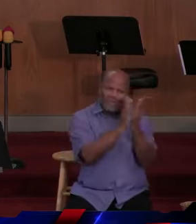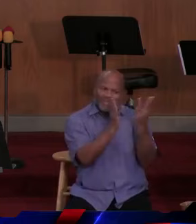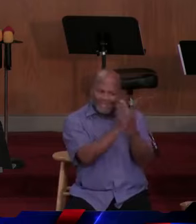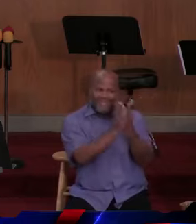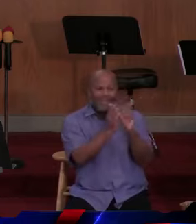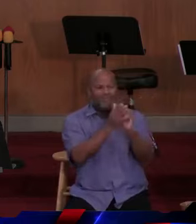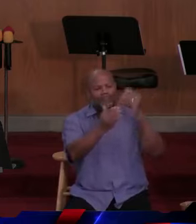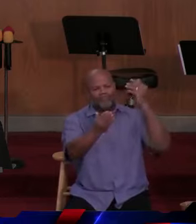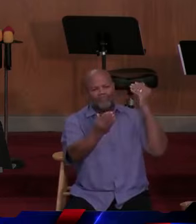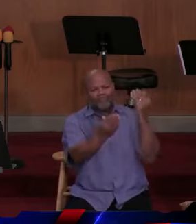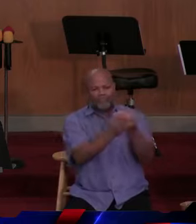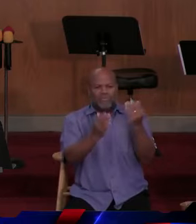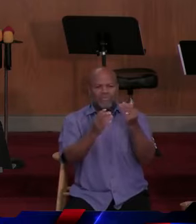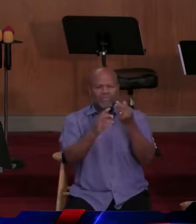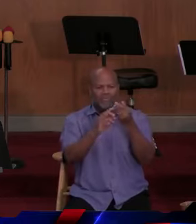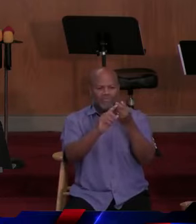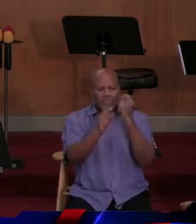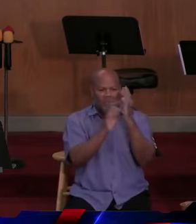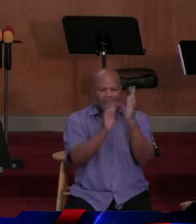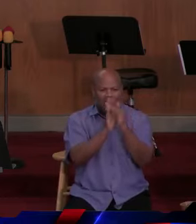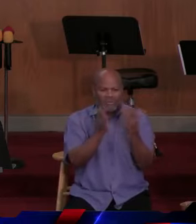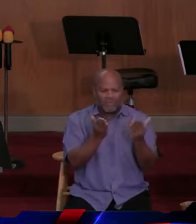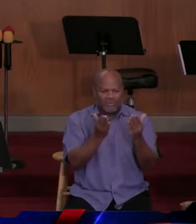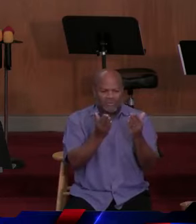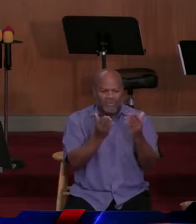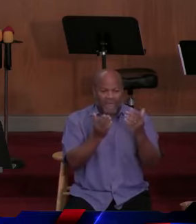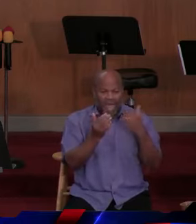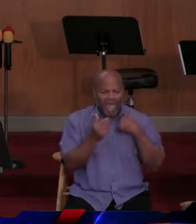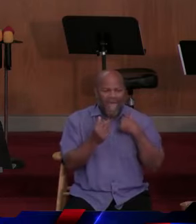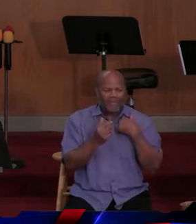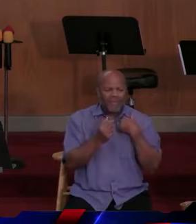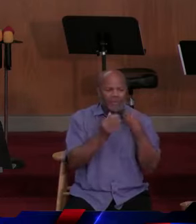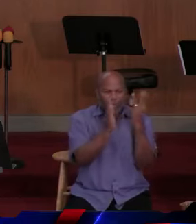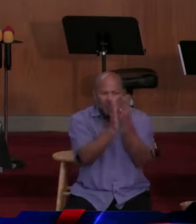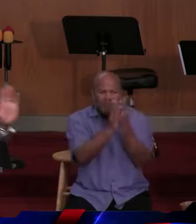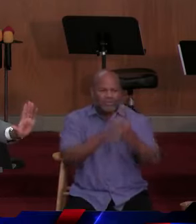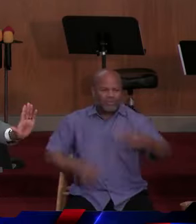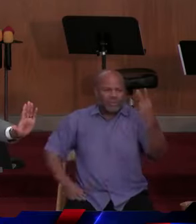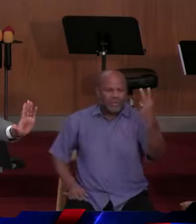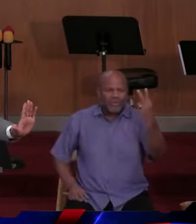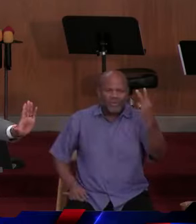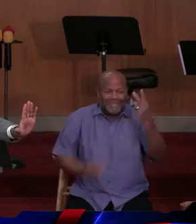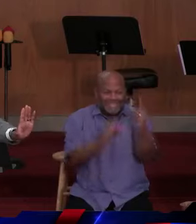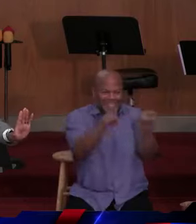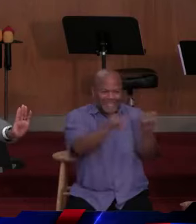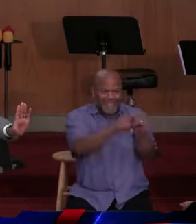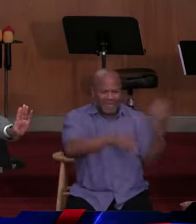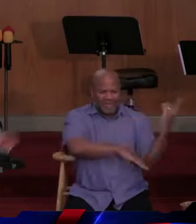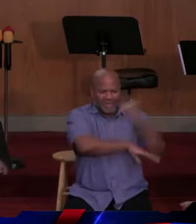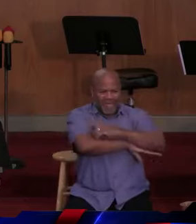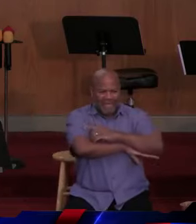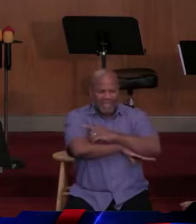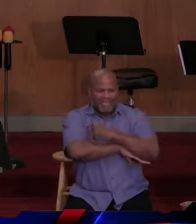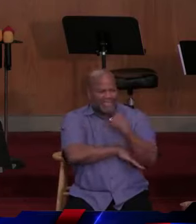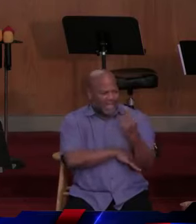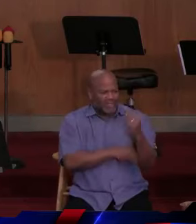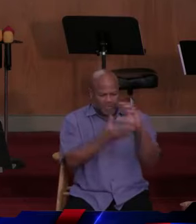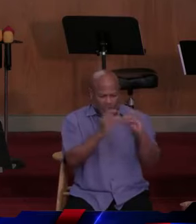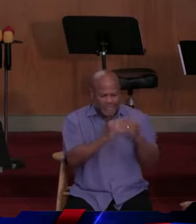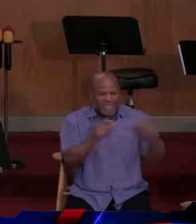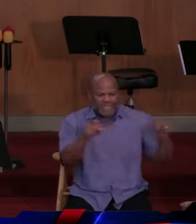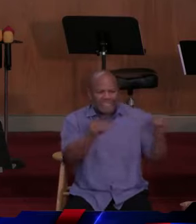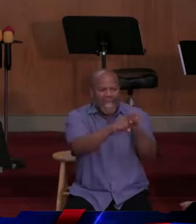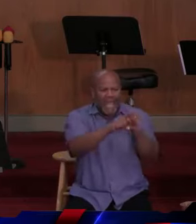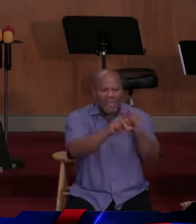confirms it biblically. We got two witnesses walking the same day, telling the same